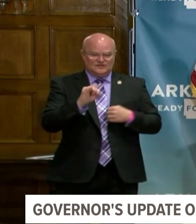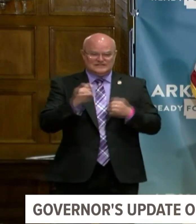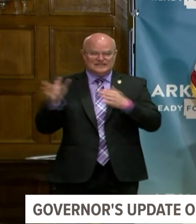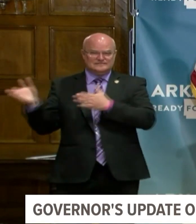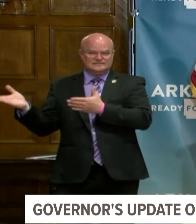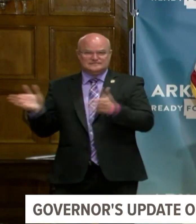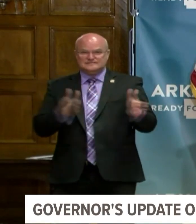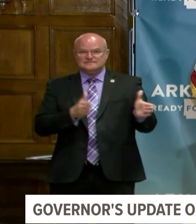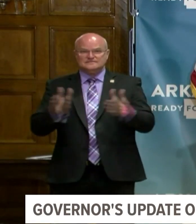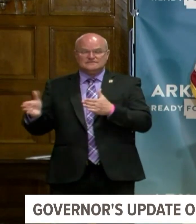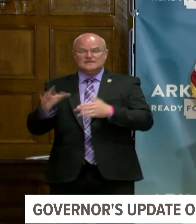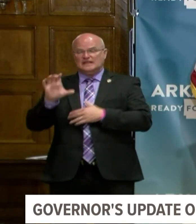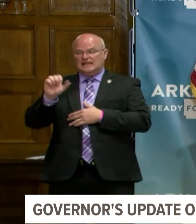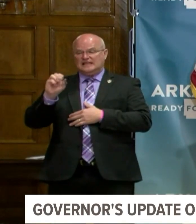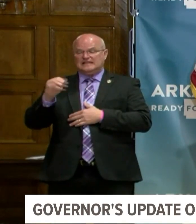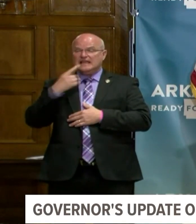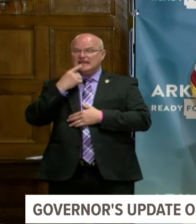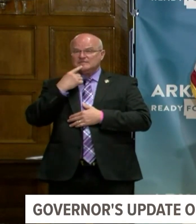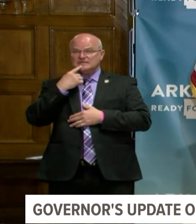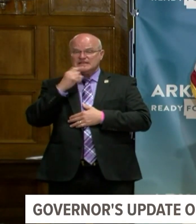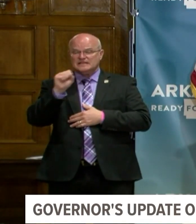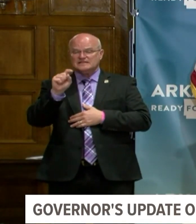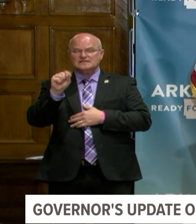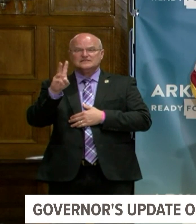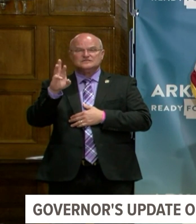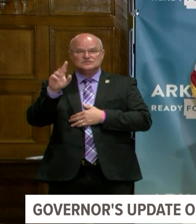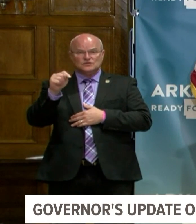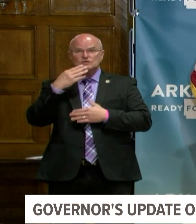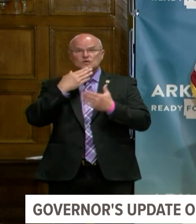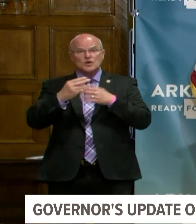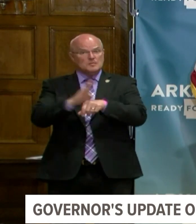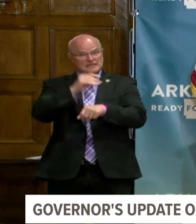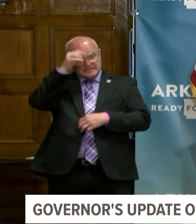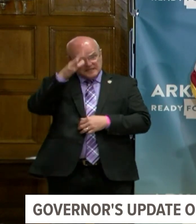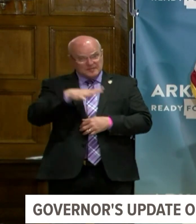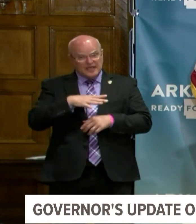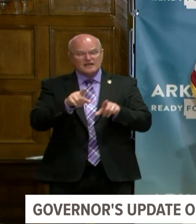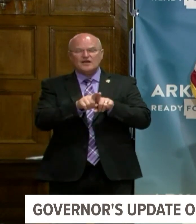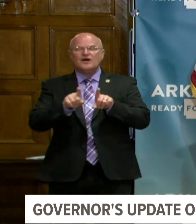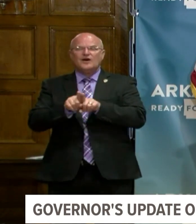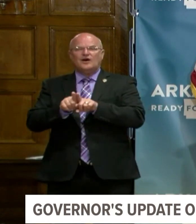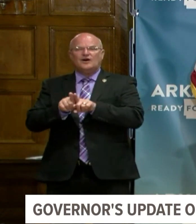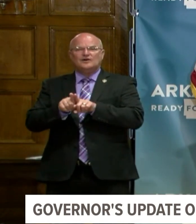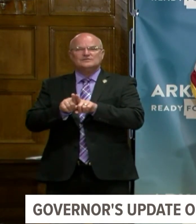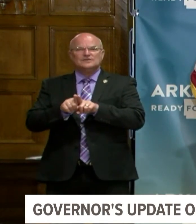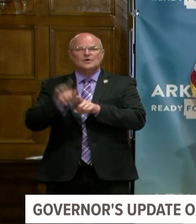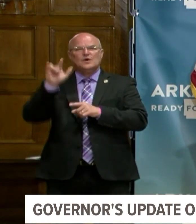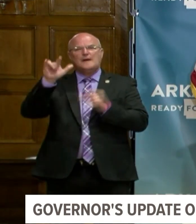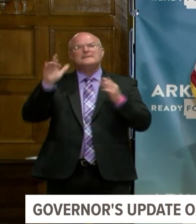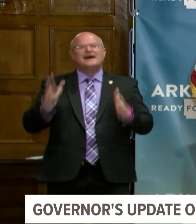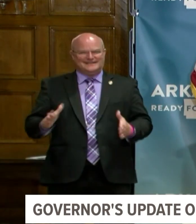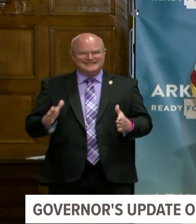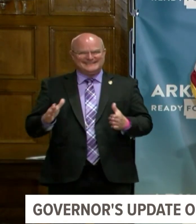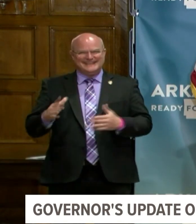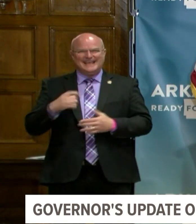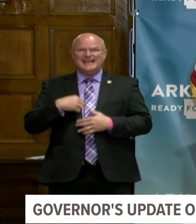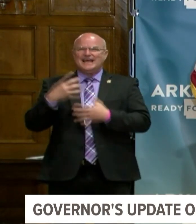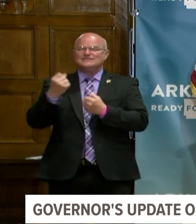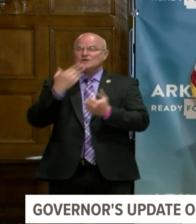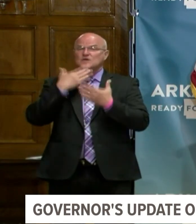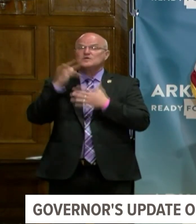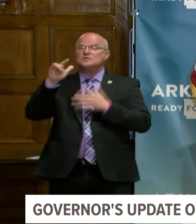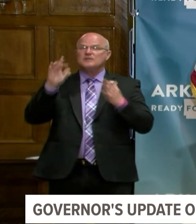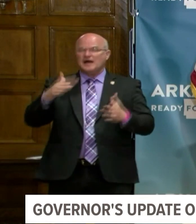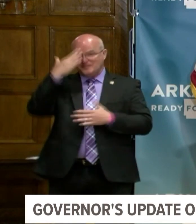side. And as Cam pointed out, Stuart is not only a good businessman, but he's also a pilot. And I trust he's a